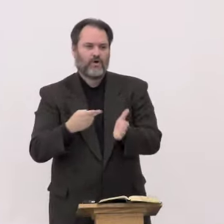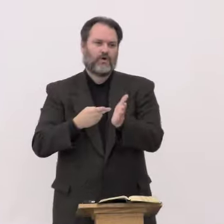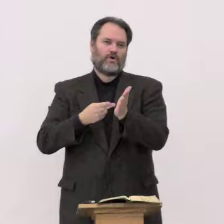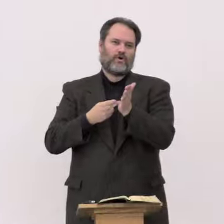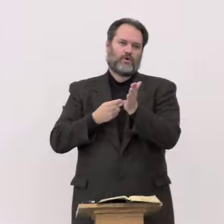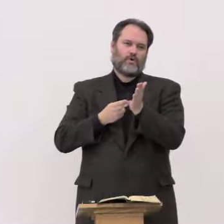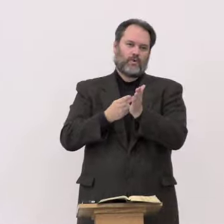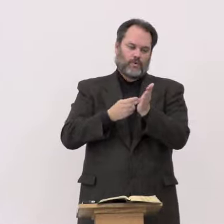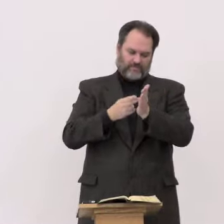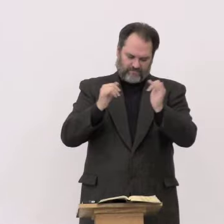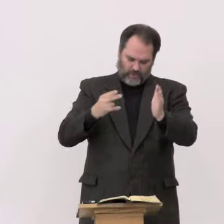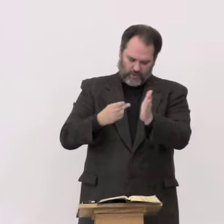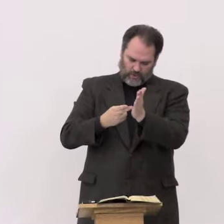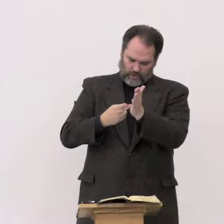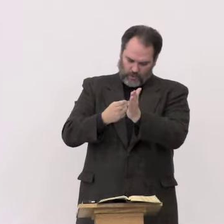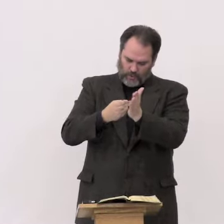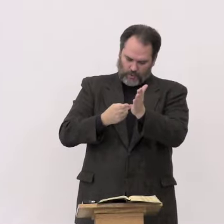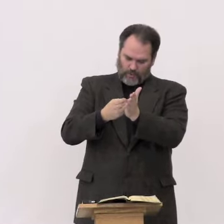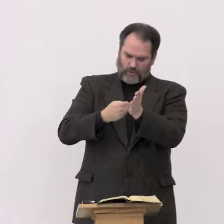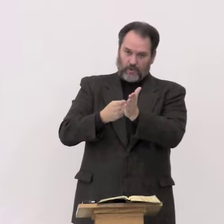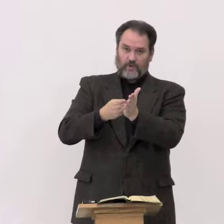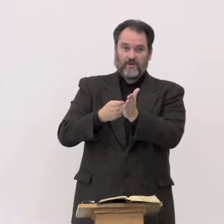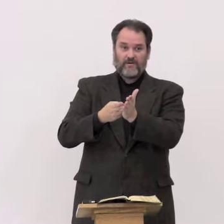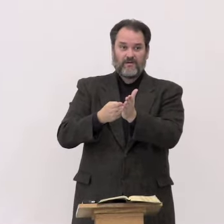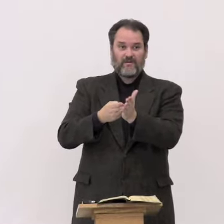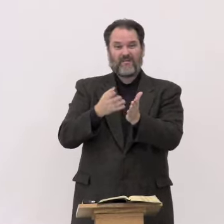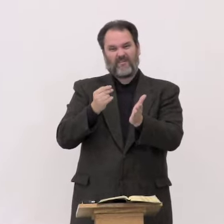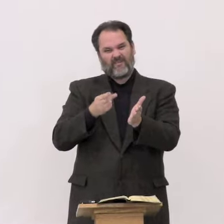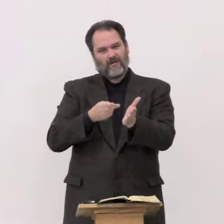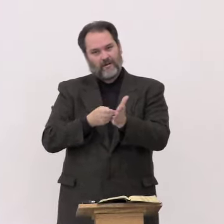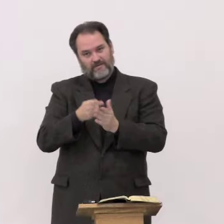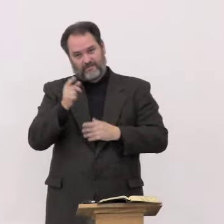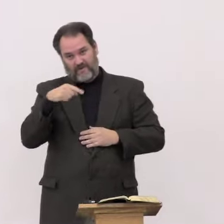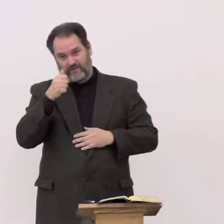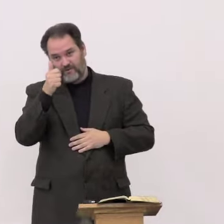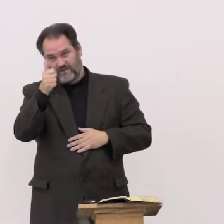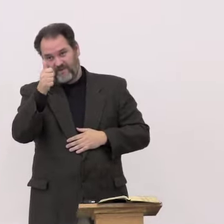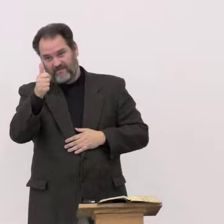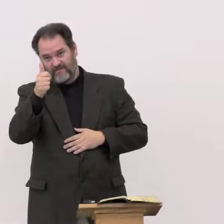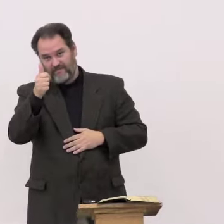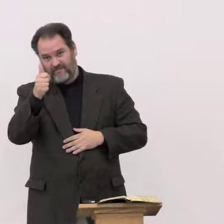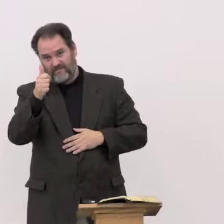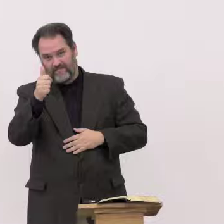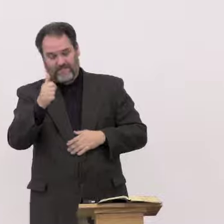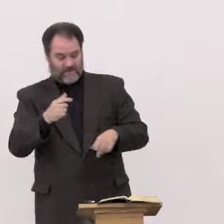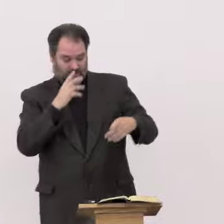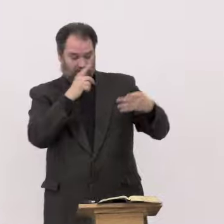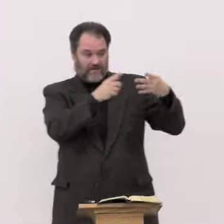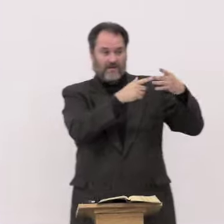number two, be truthful. Don't pick on someone when you have a huge log in your eye.